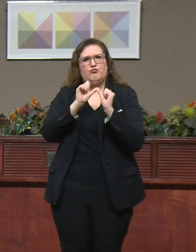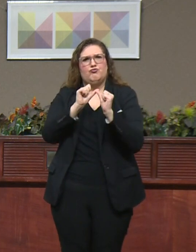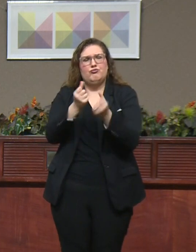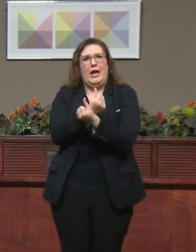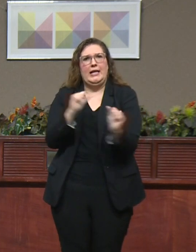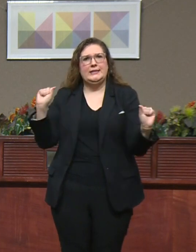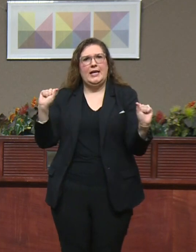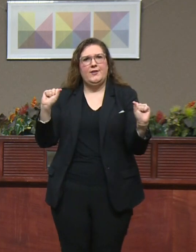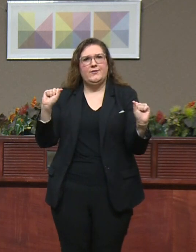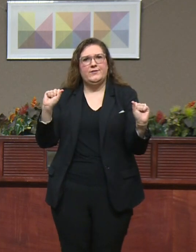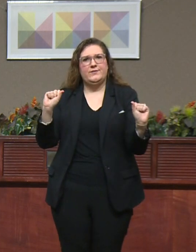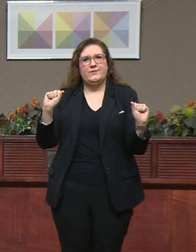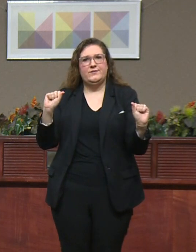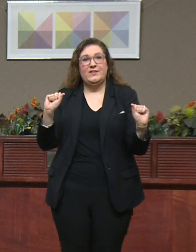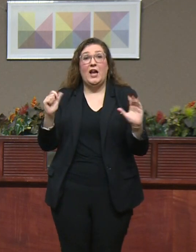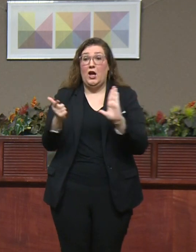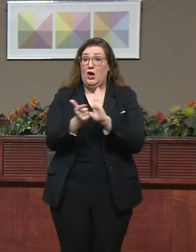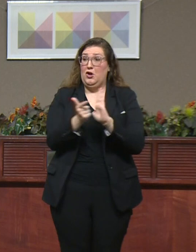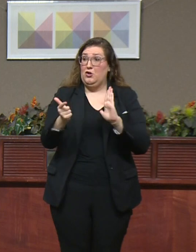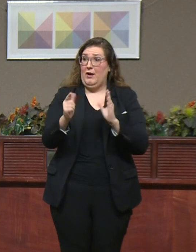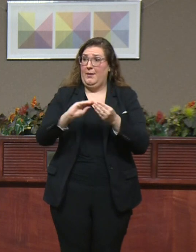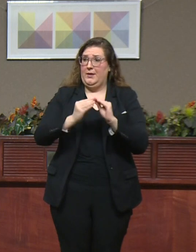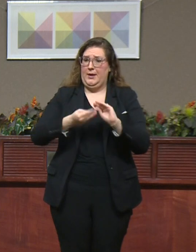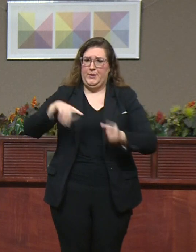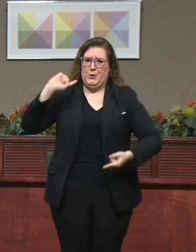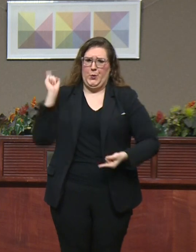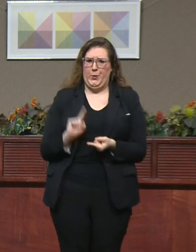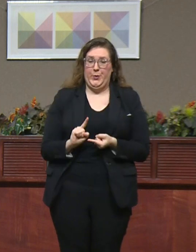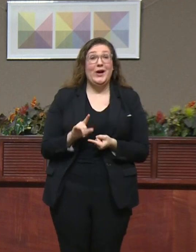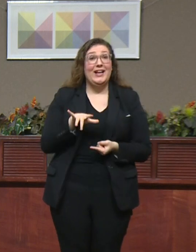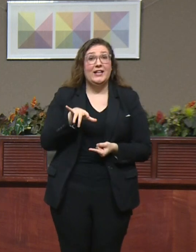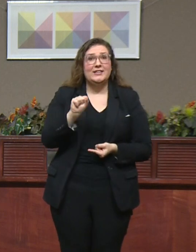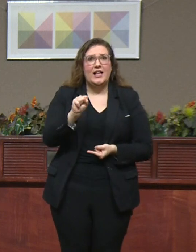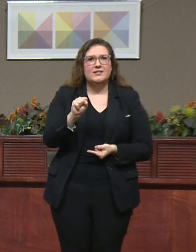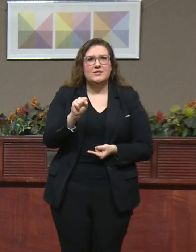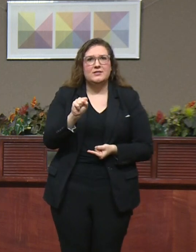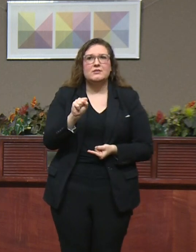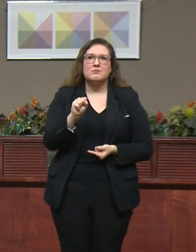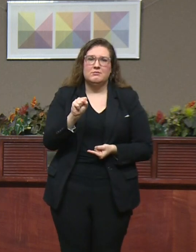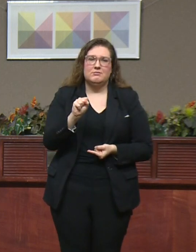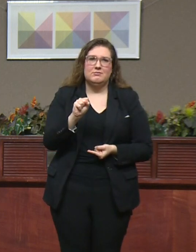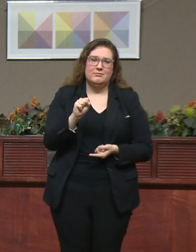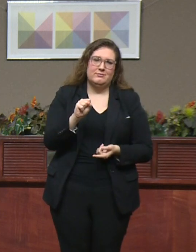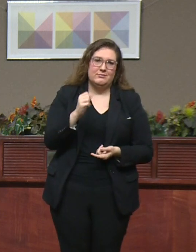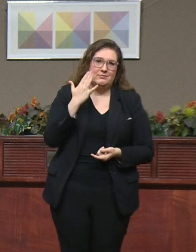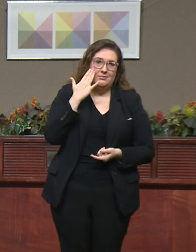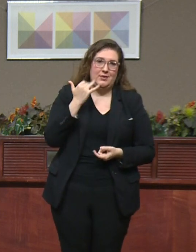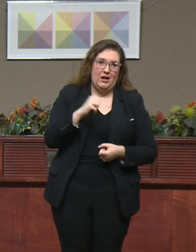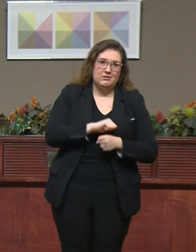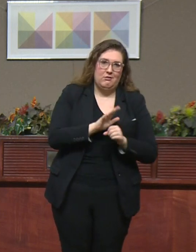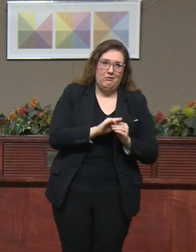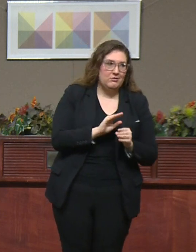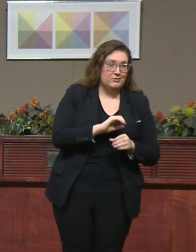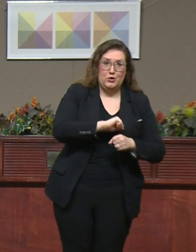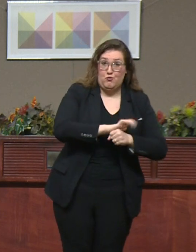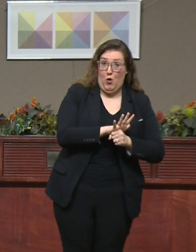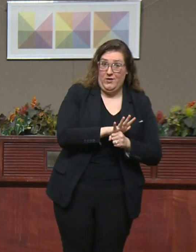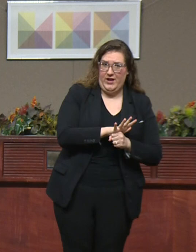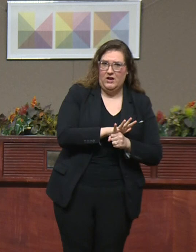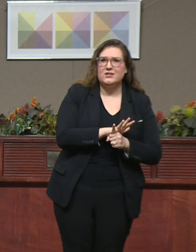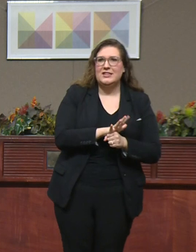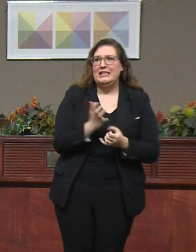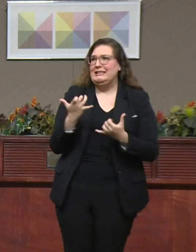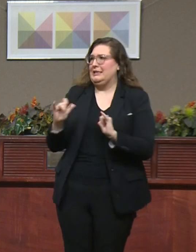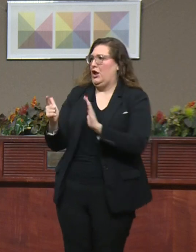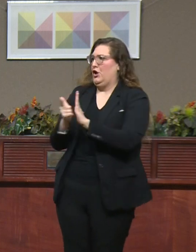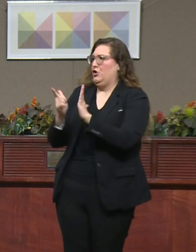though crime is down in Orange County during this pandemic, there are still criminals out there breaking law